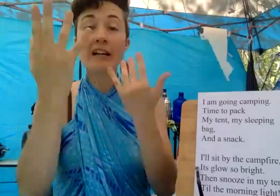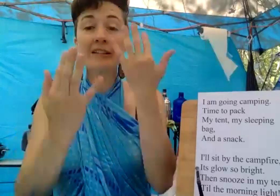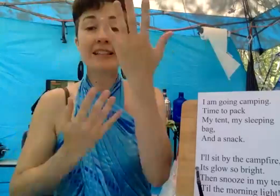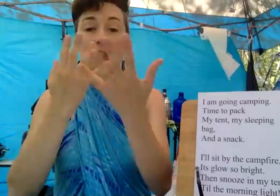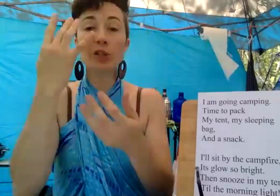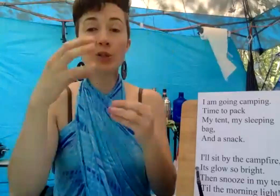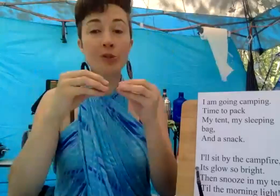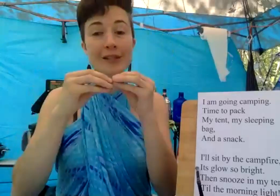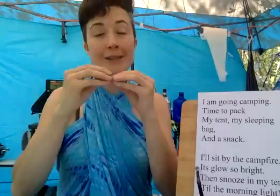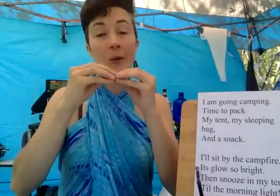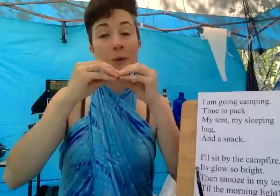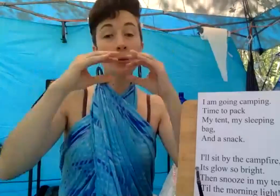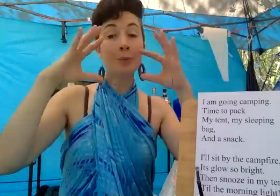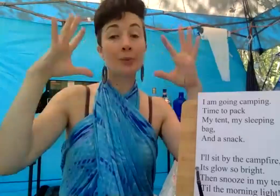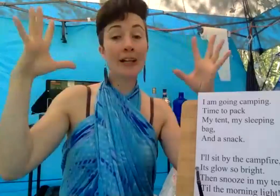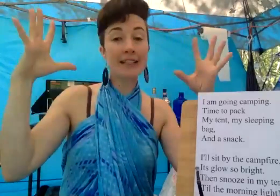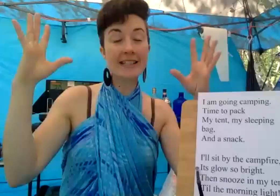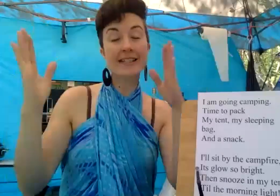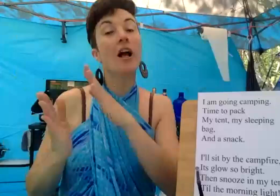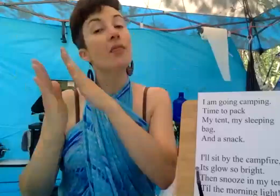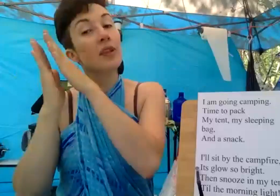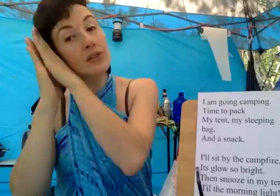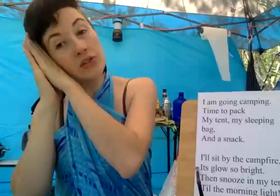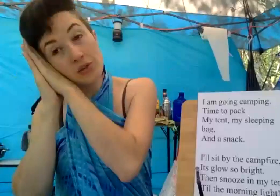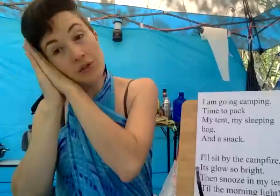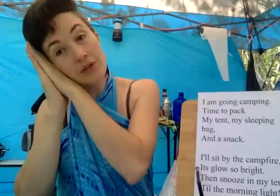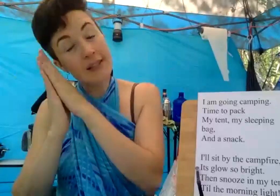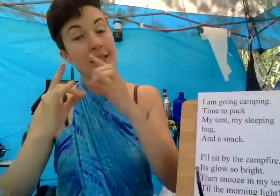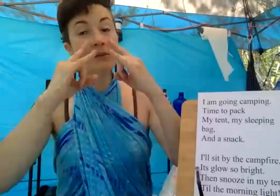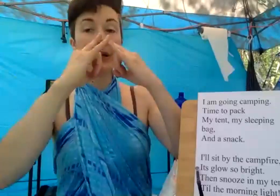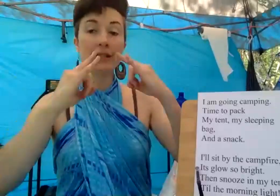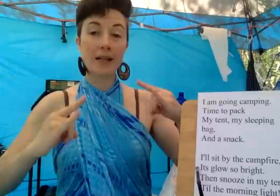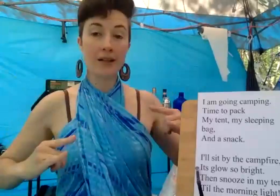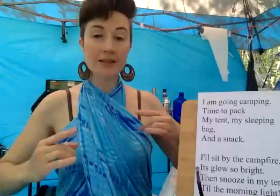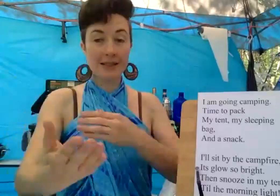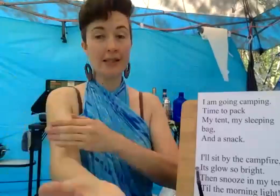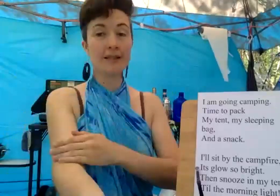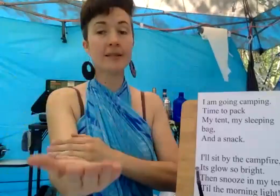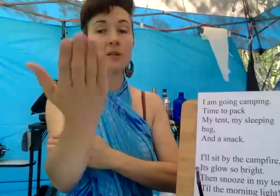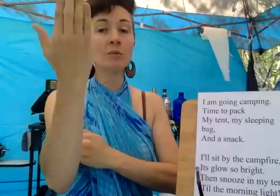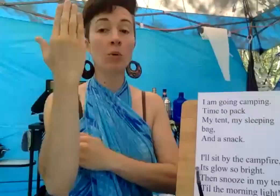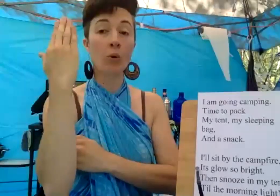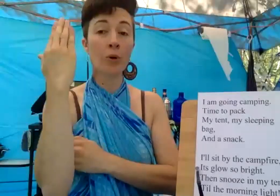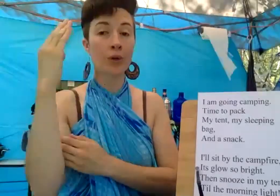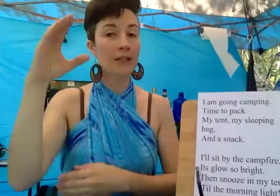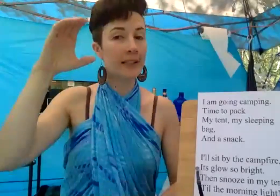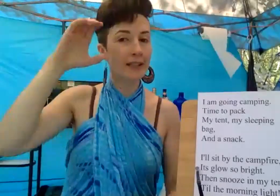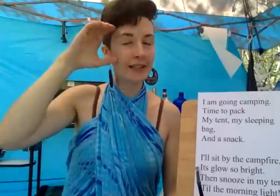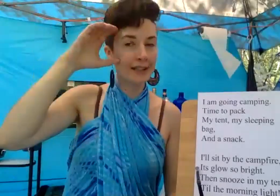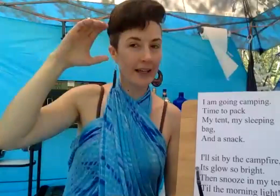its glow so bright, then snooze in my tent till the morning